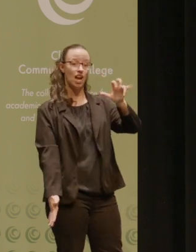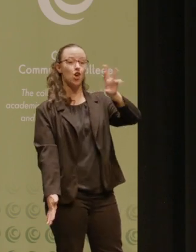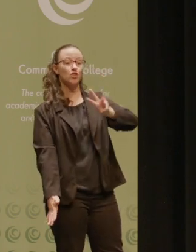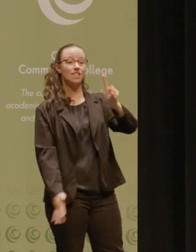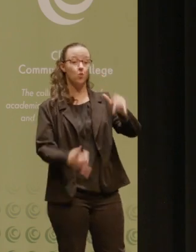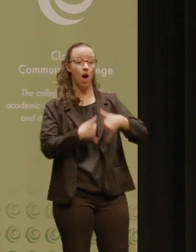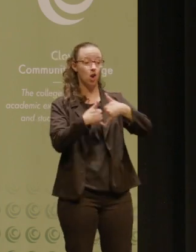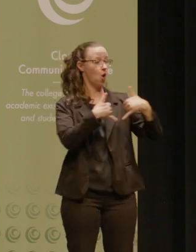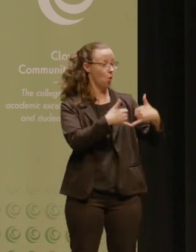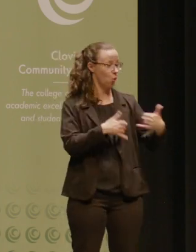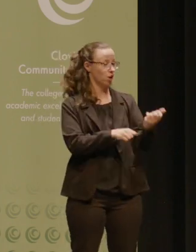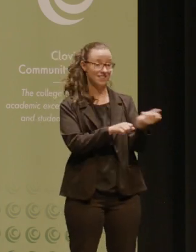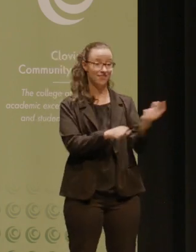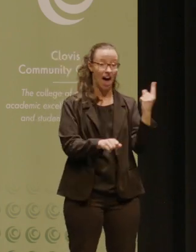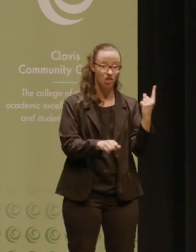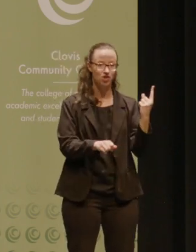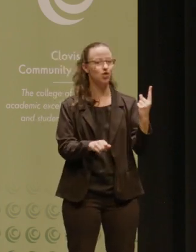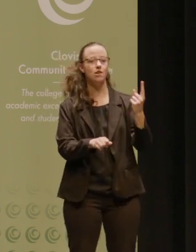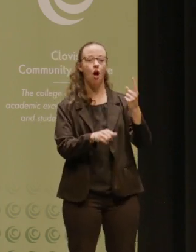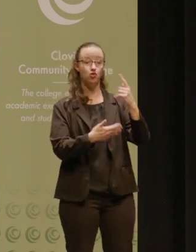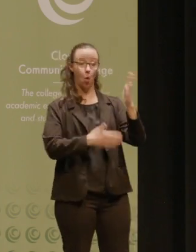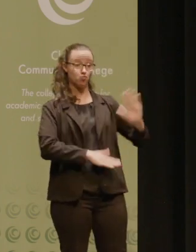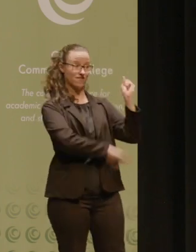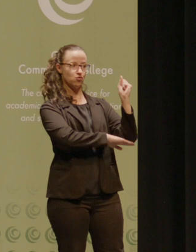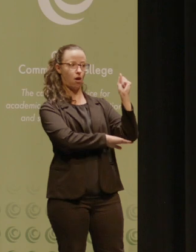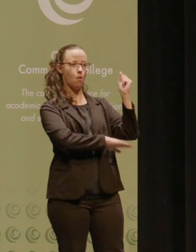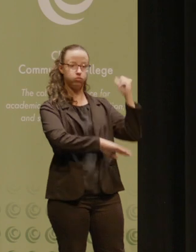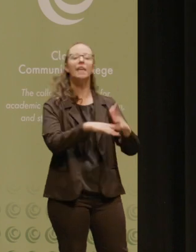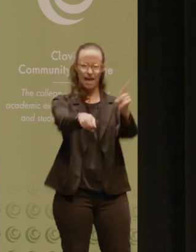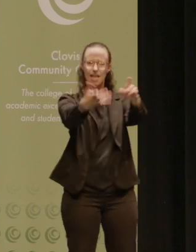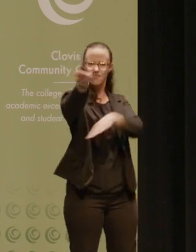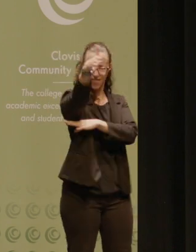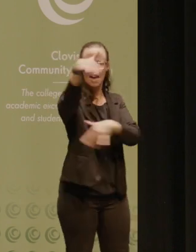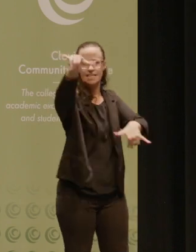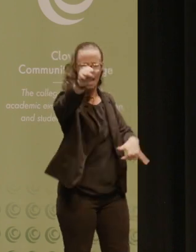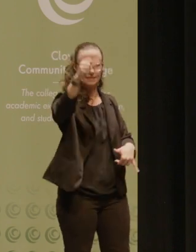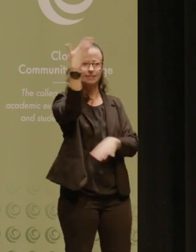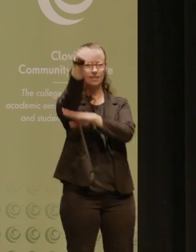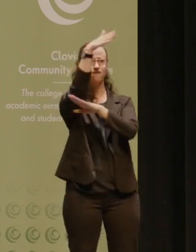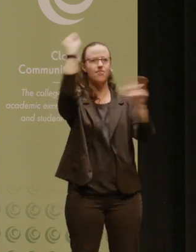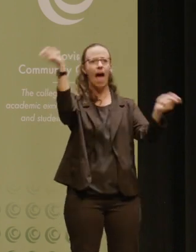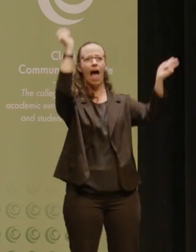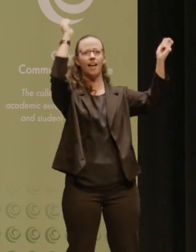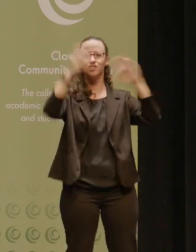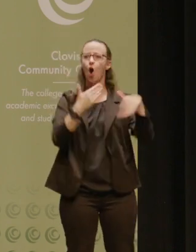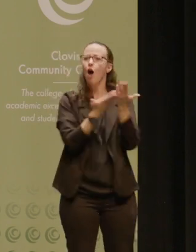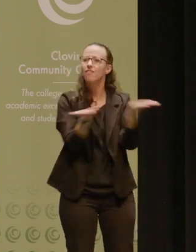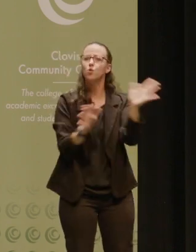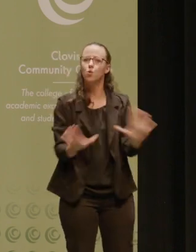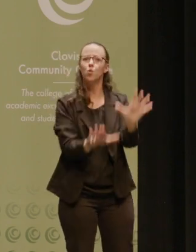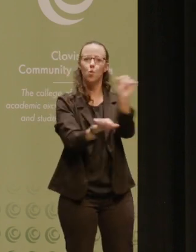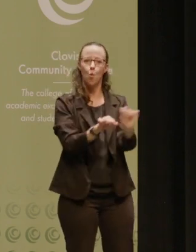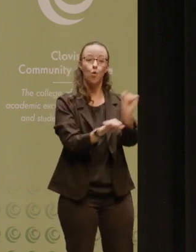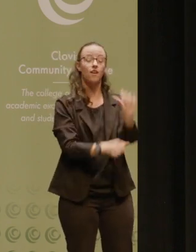5,361 awards degrees last year, shattering all records. Yes, that's a flag waver right there. Yes, that is all of you putting your work